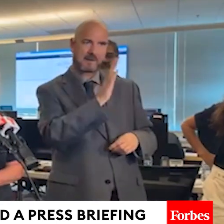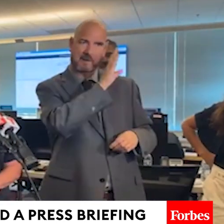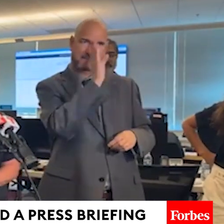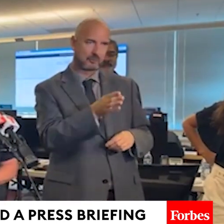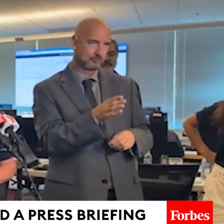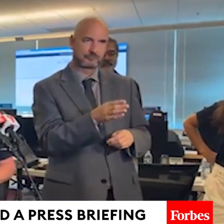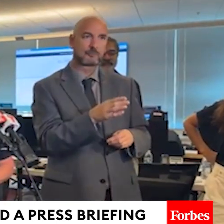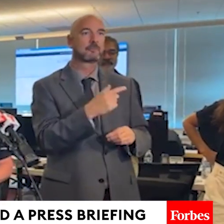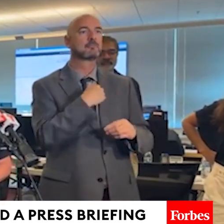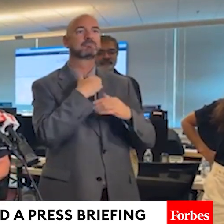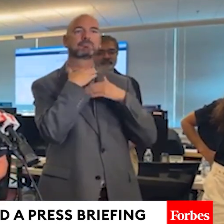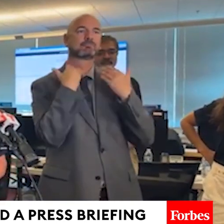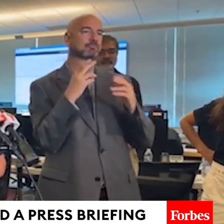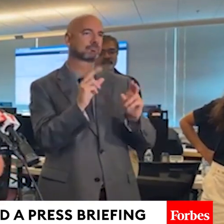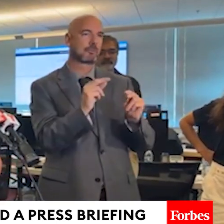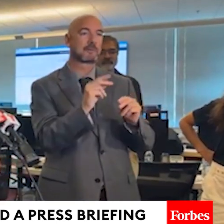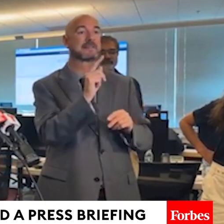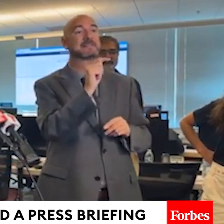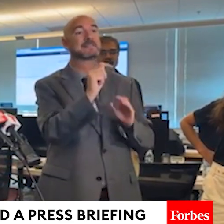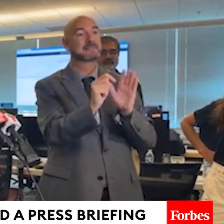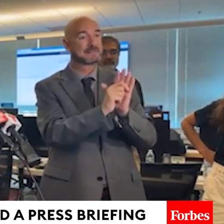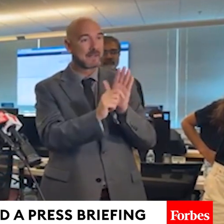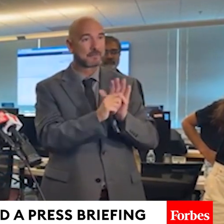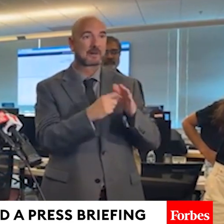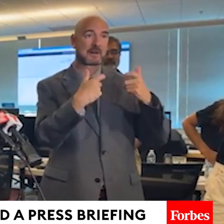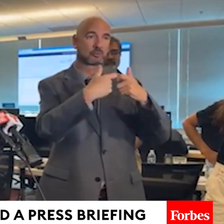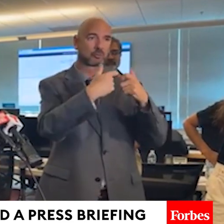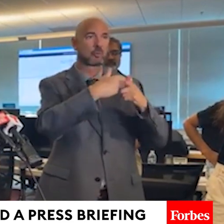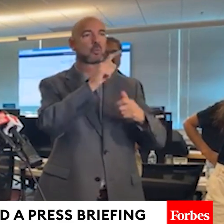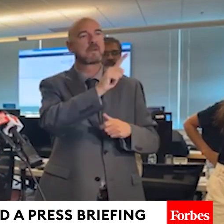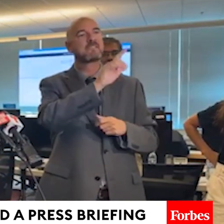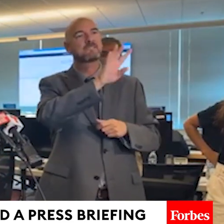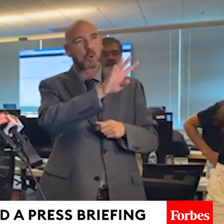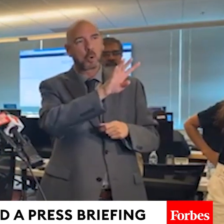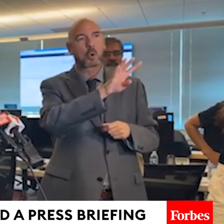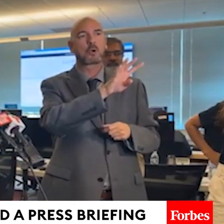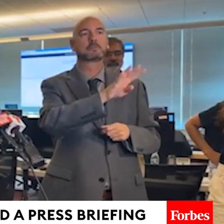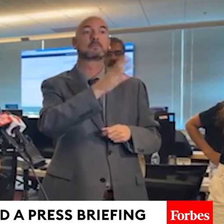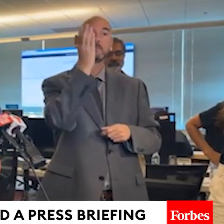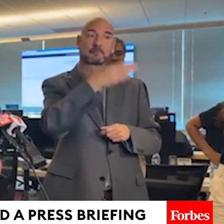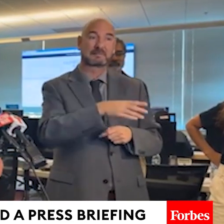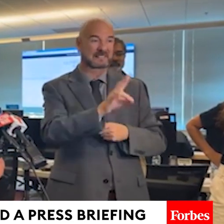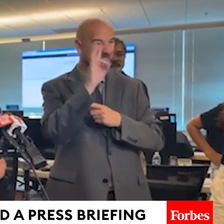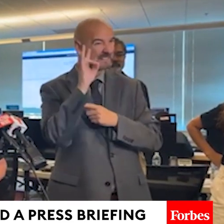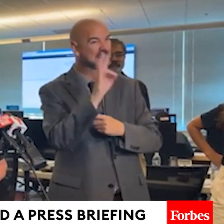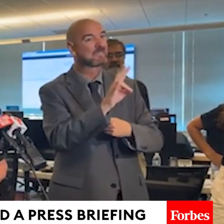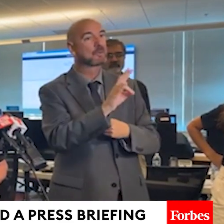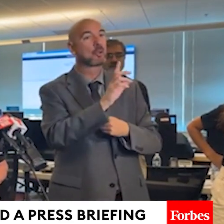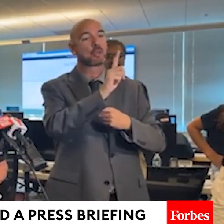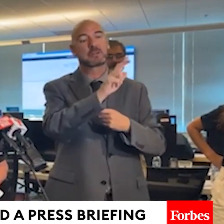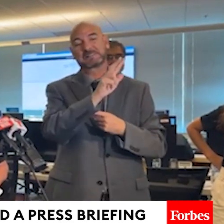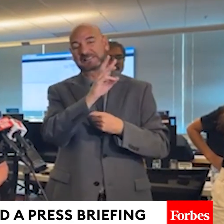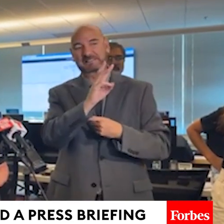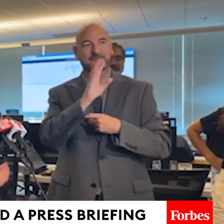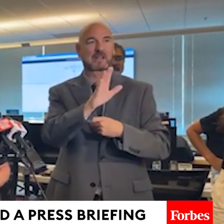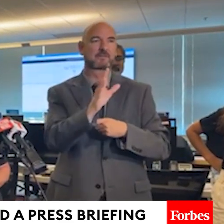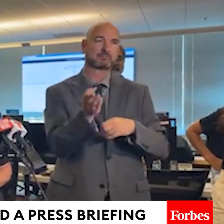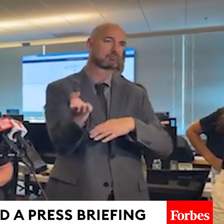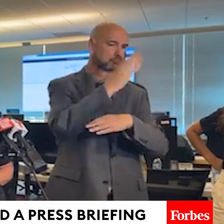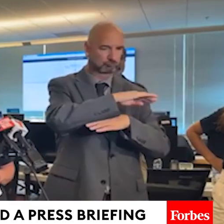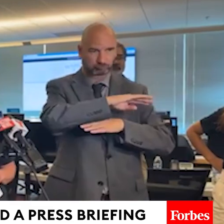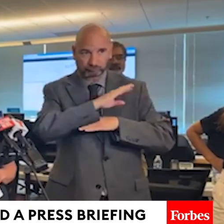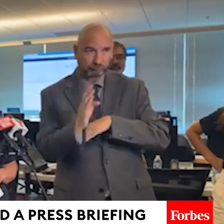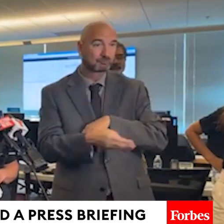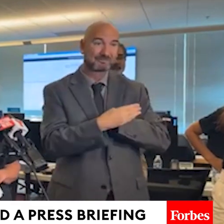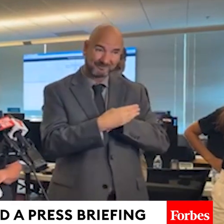It is Tampa Electric, and we are 24/7, 365 days a year, tirelessly around the clock. Our linemen are